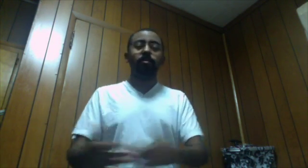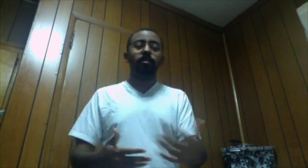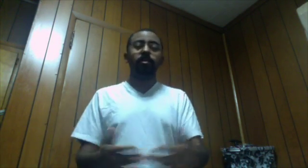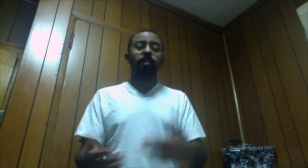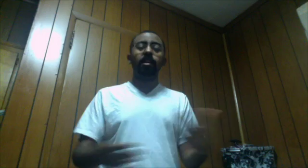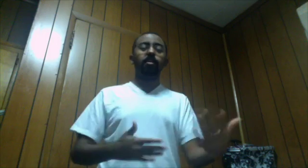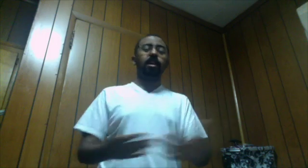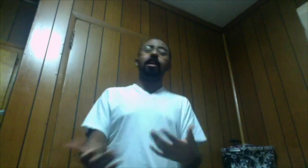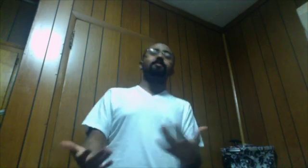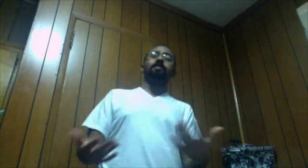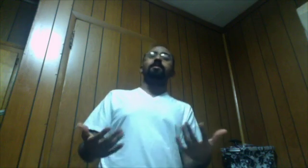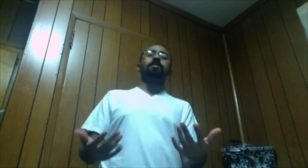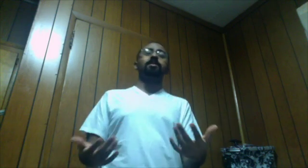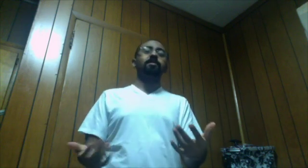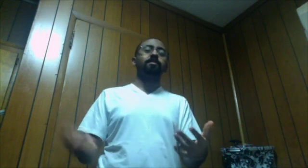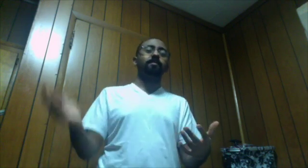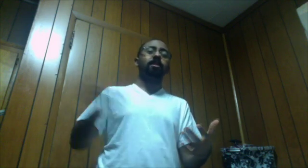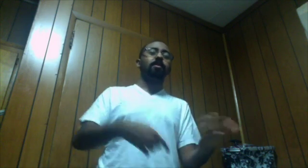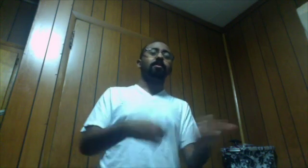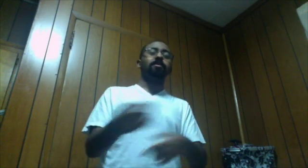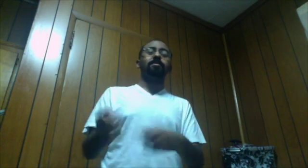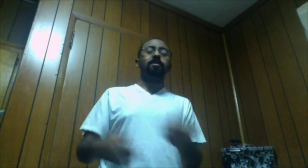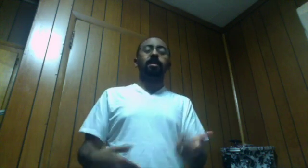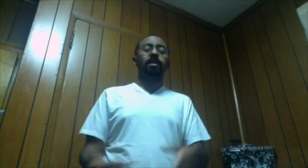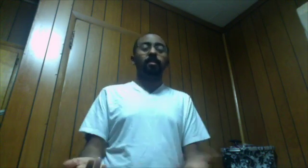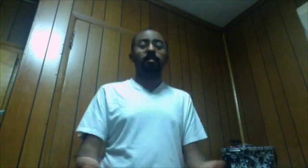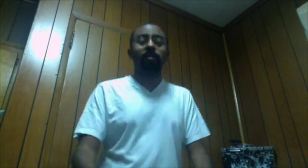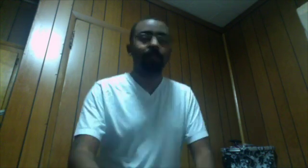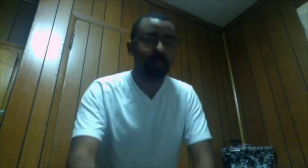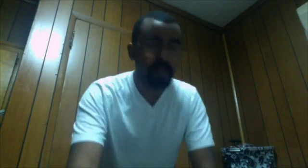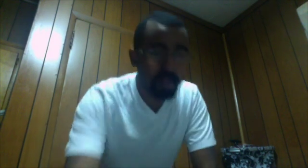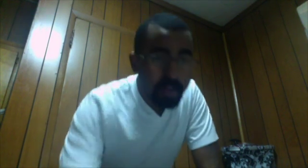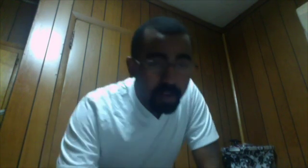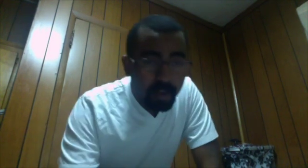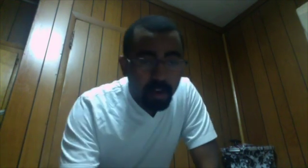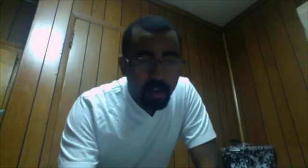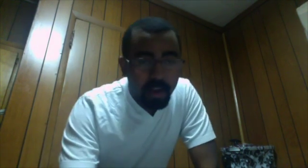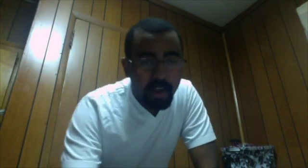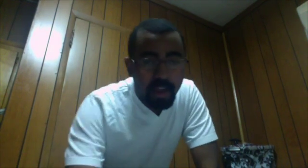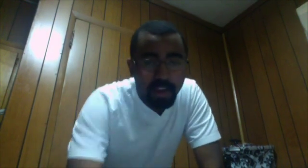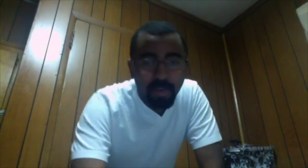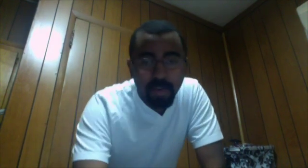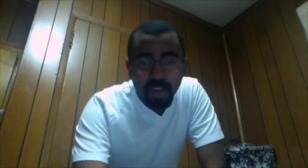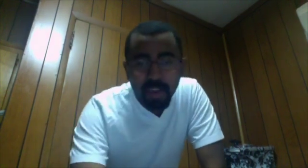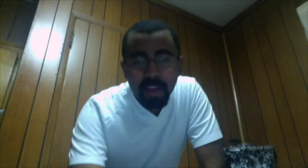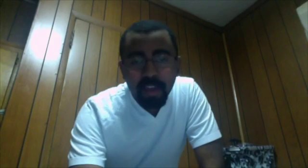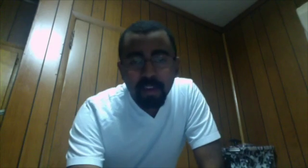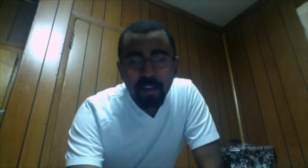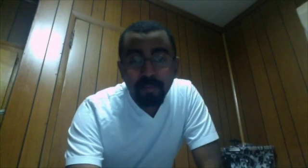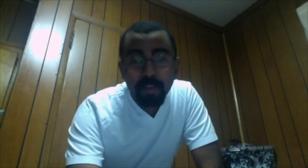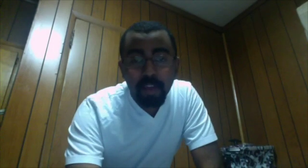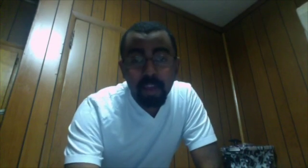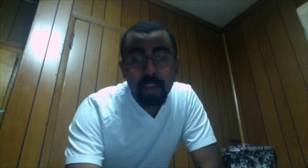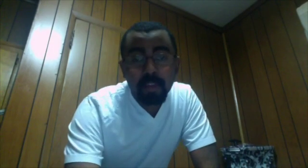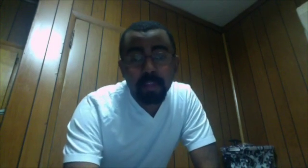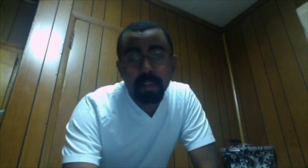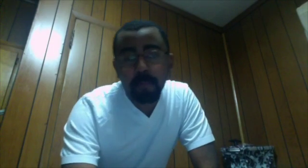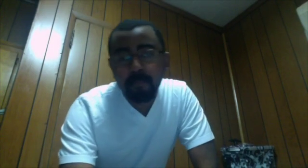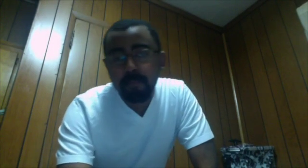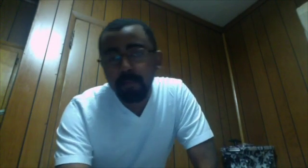doing this. I'm not gonna have transitions from 1 through 10. I don't know why I'm doing this. Anyway, number 8